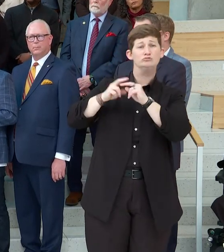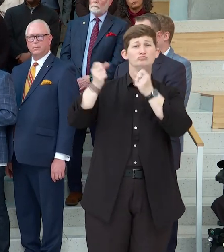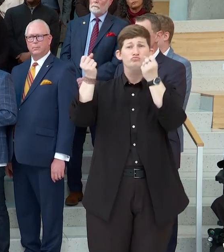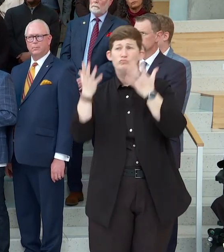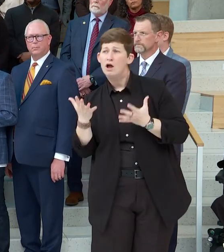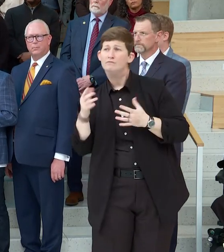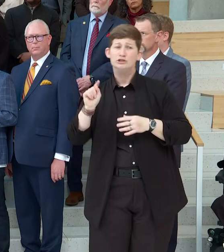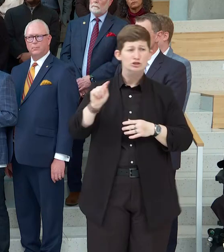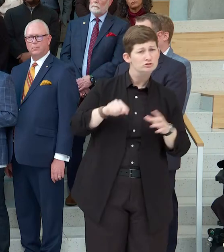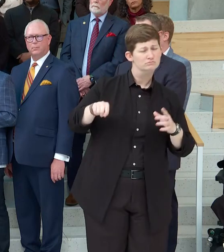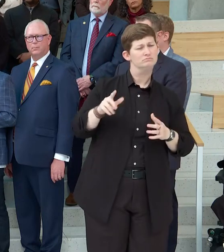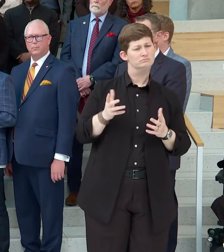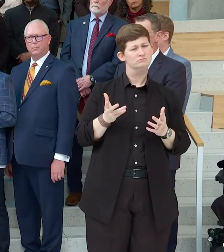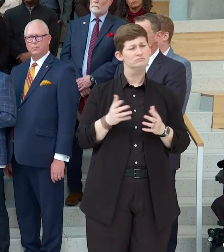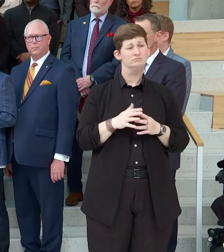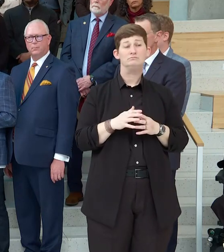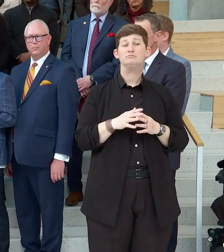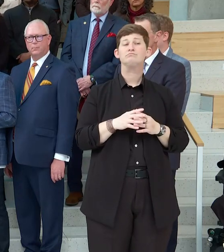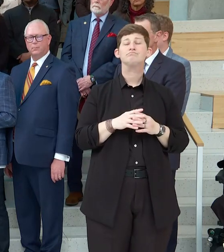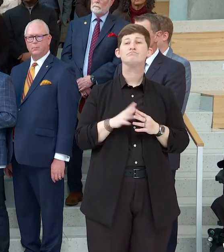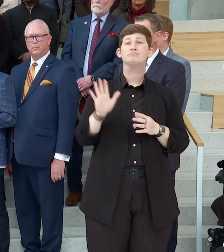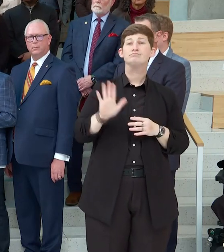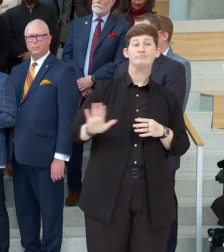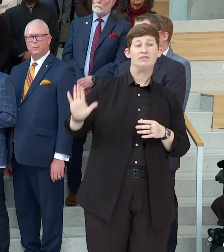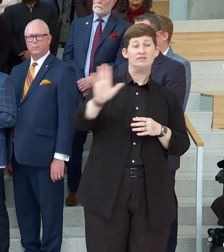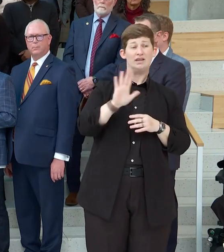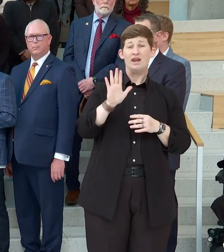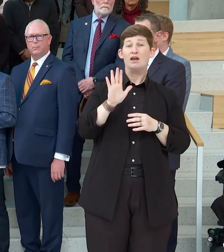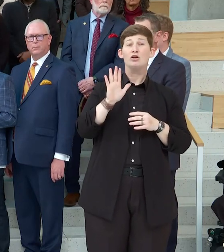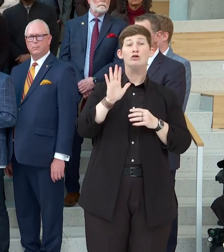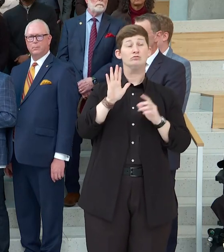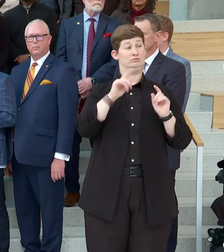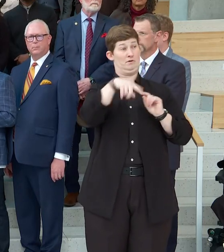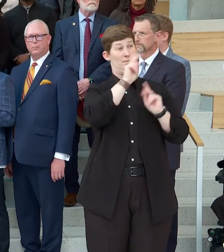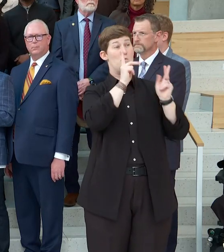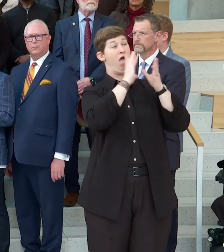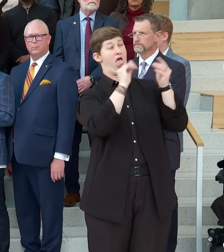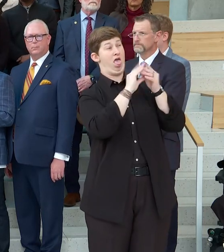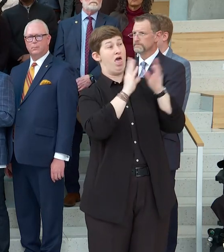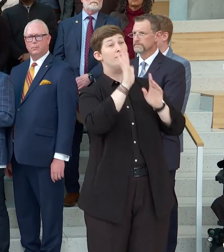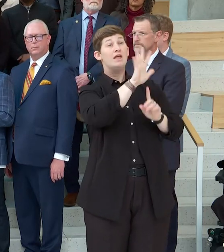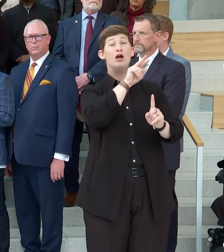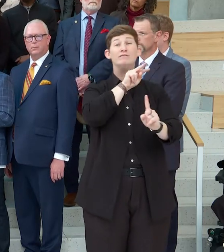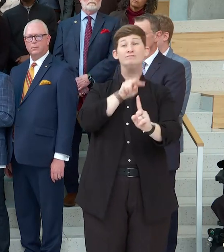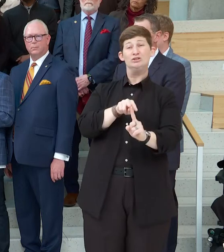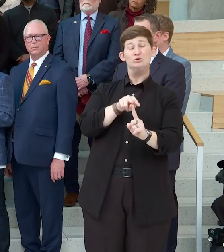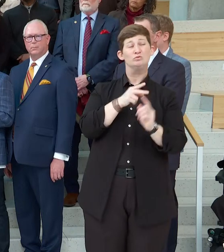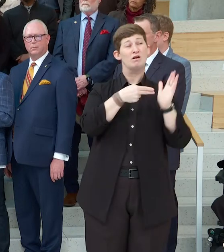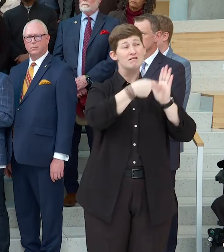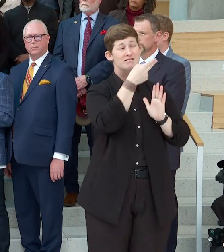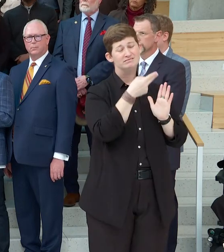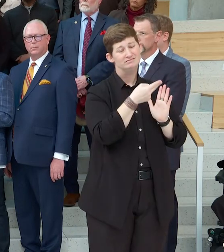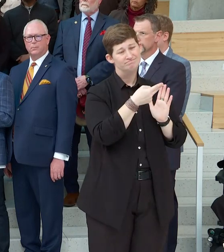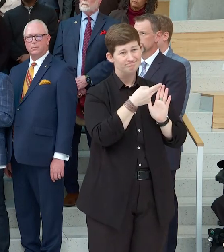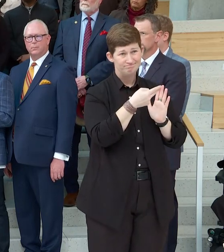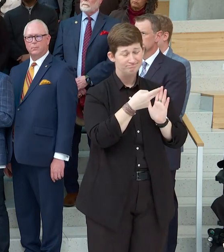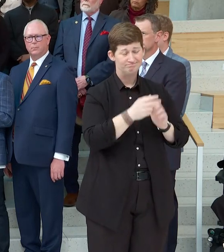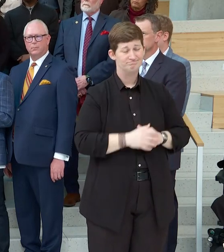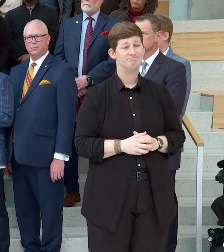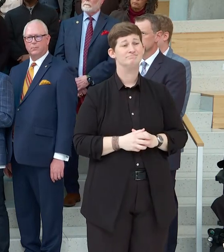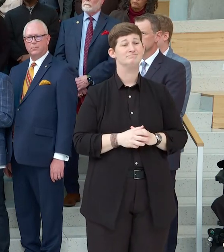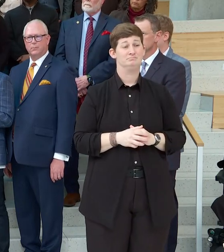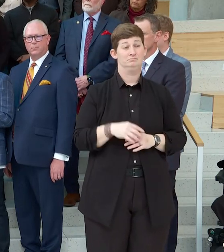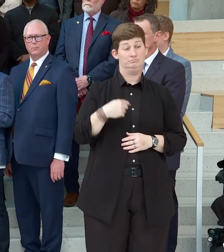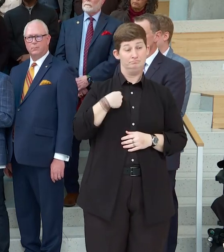are setting up an argument that is not intellectually honest. Because every single council member and I as the